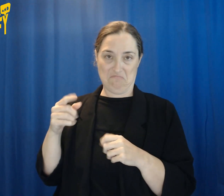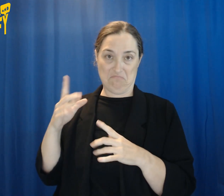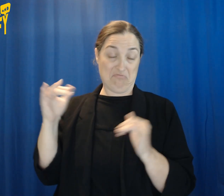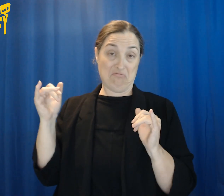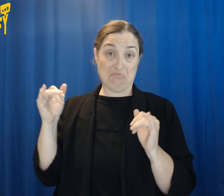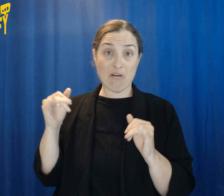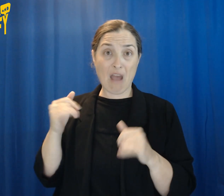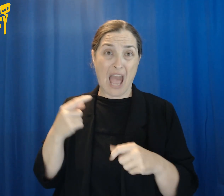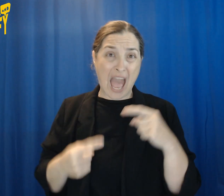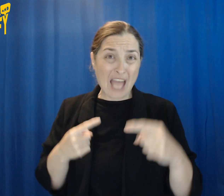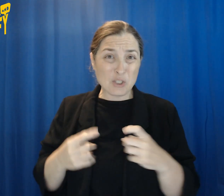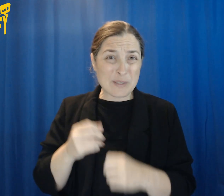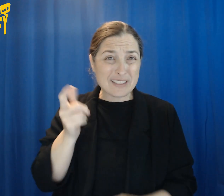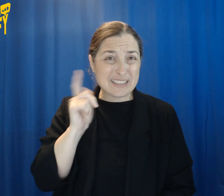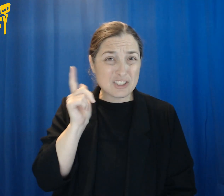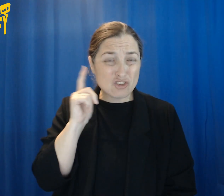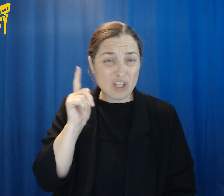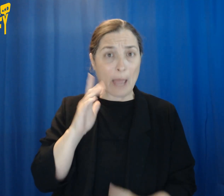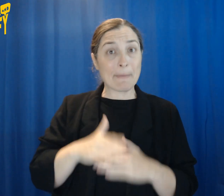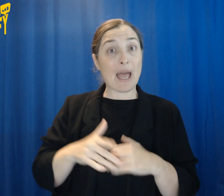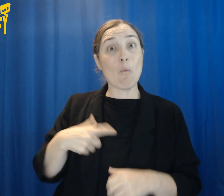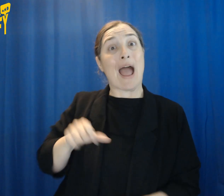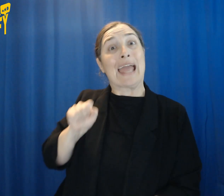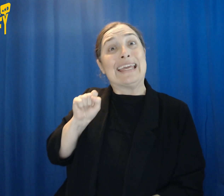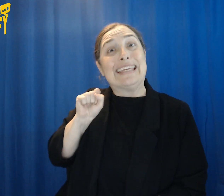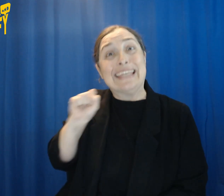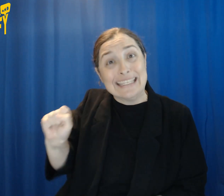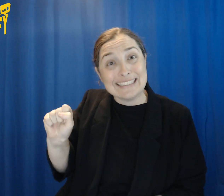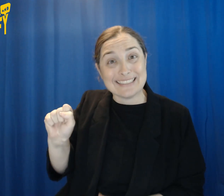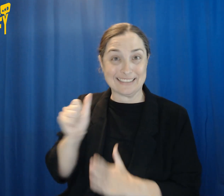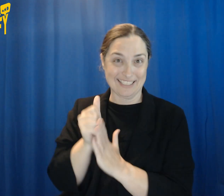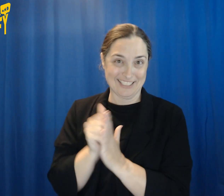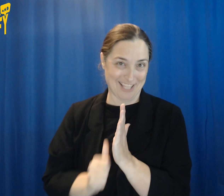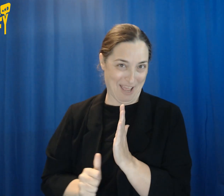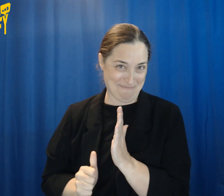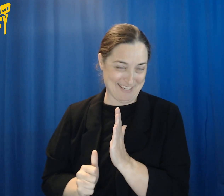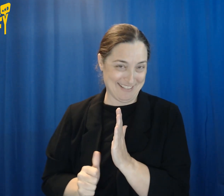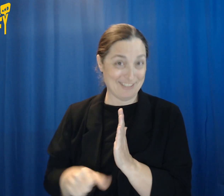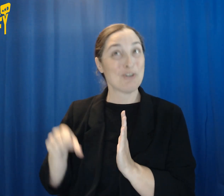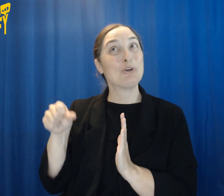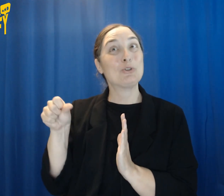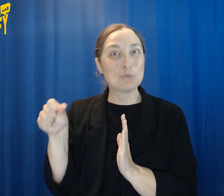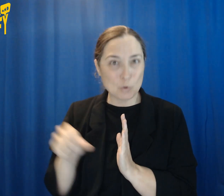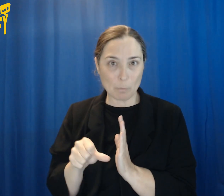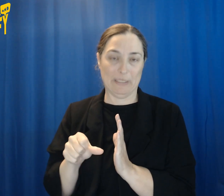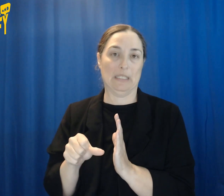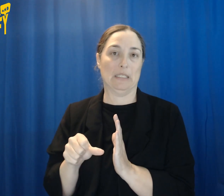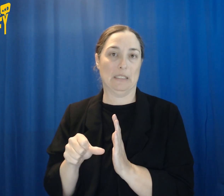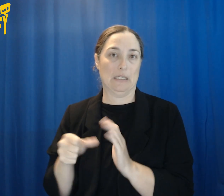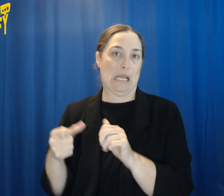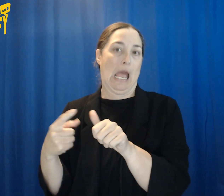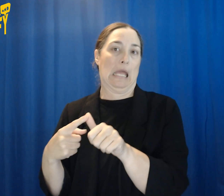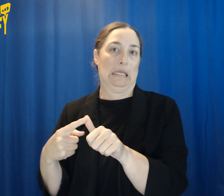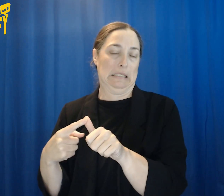teacher about why his version of the assignment should have been the one that got the A. Do you understand